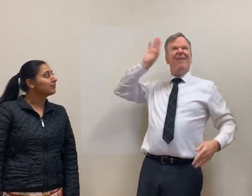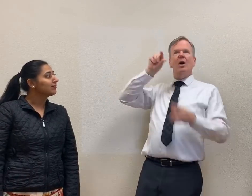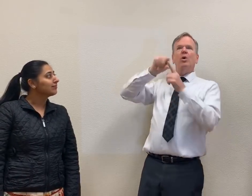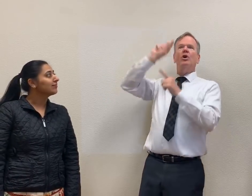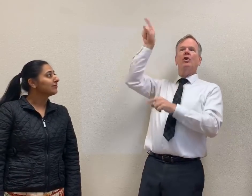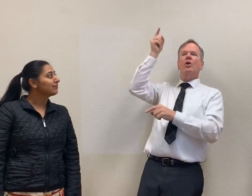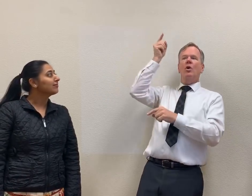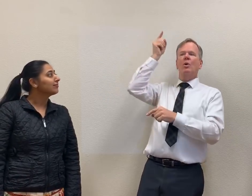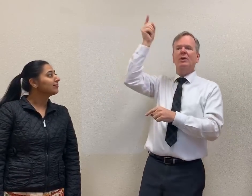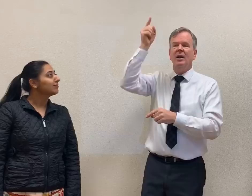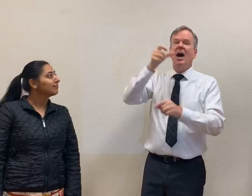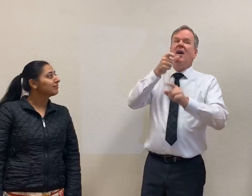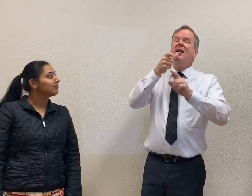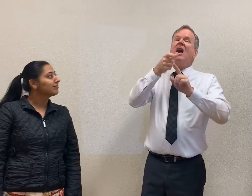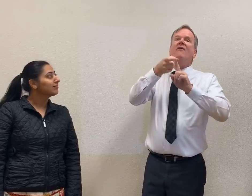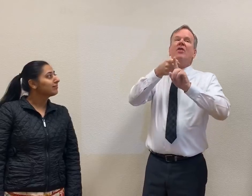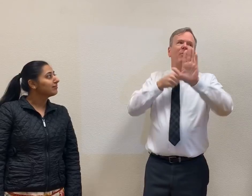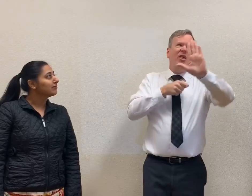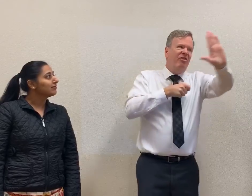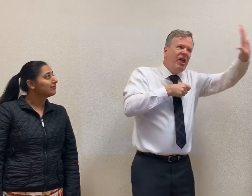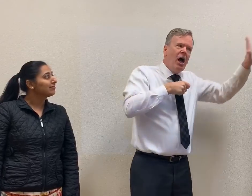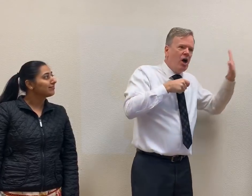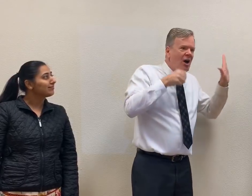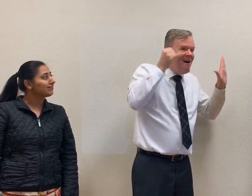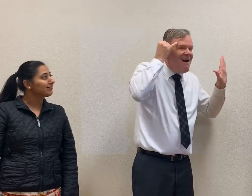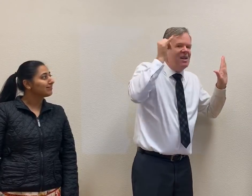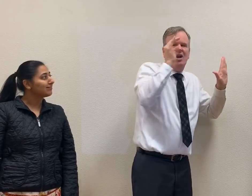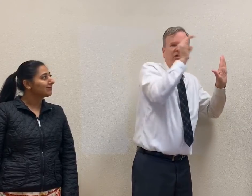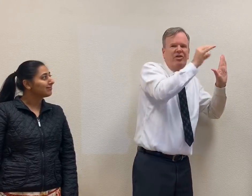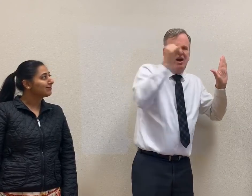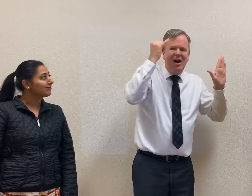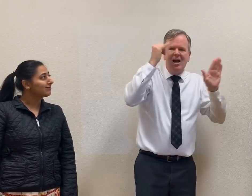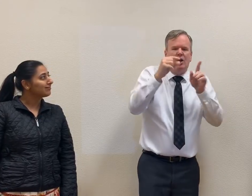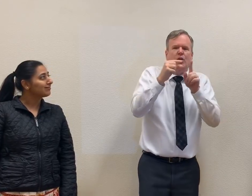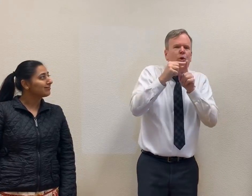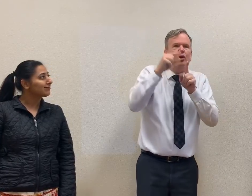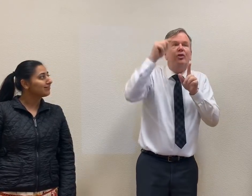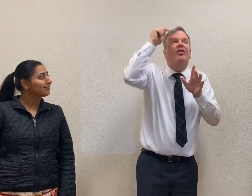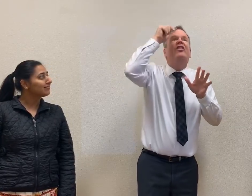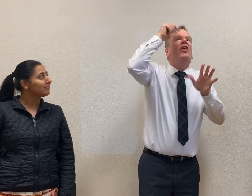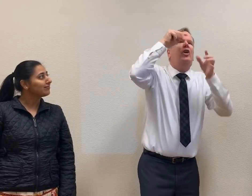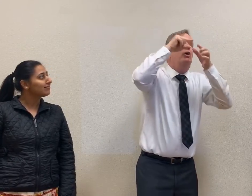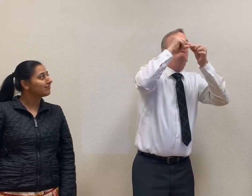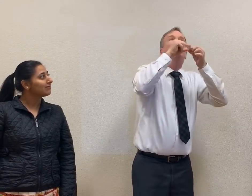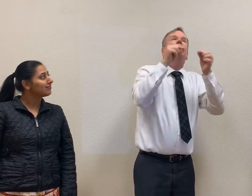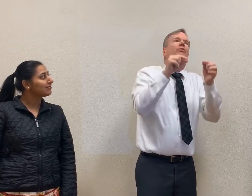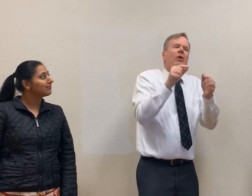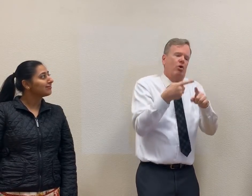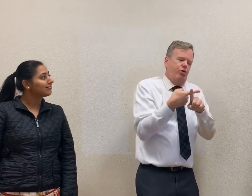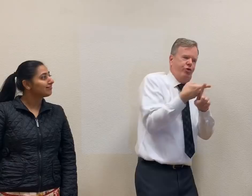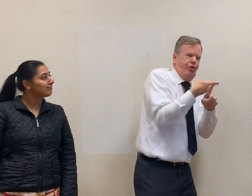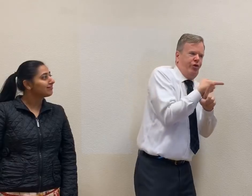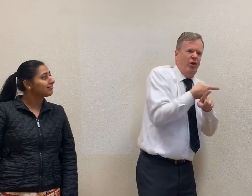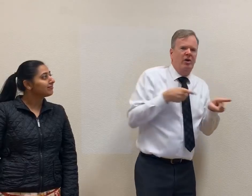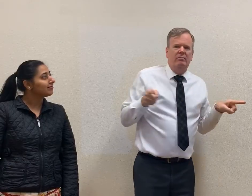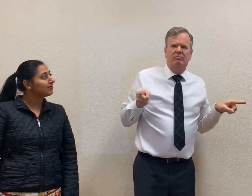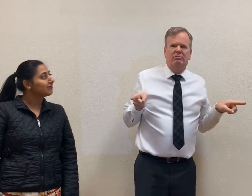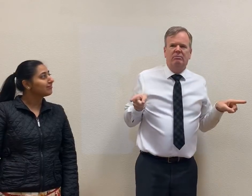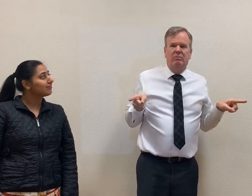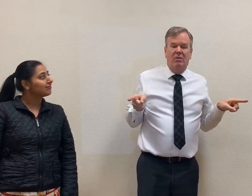they said, God, I want to fulfill what your word is. I don't want to have to listen to what ideas of men are or theologies that deviate from the word